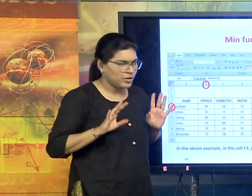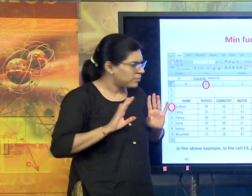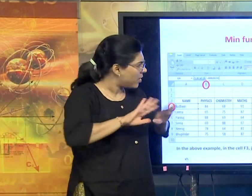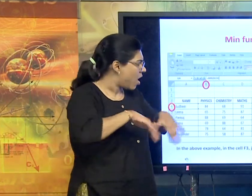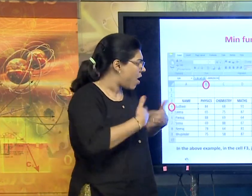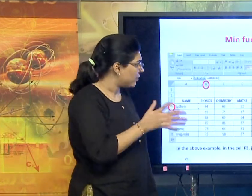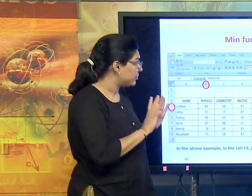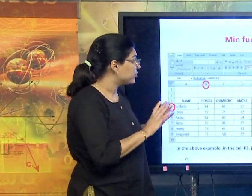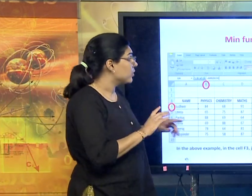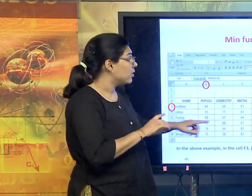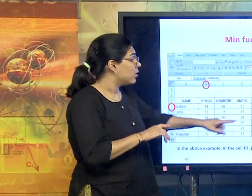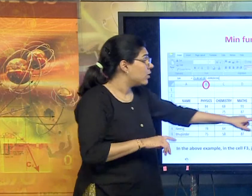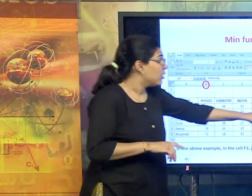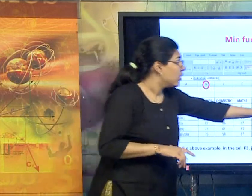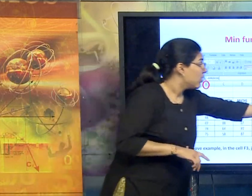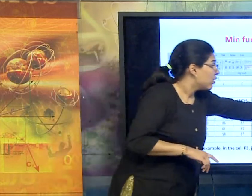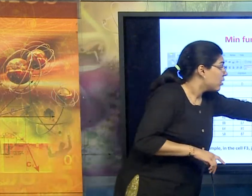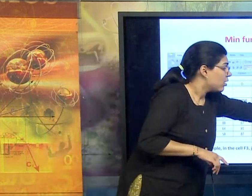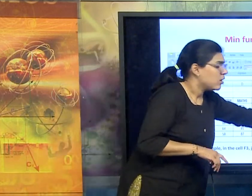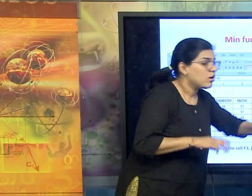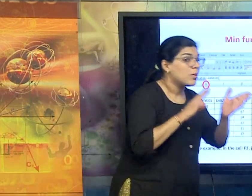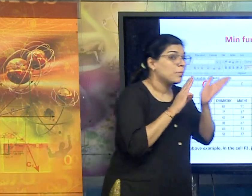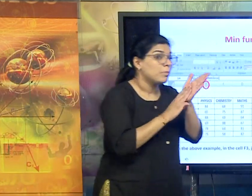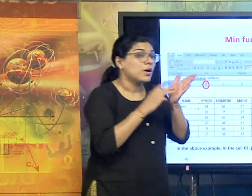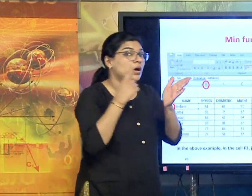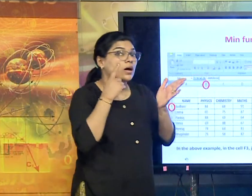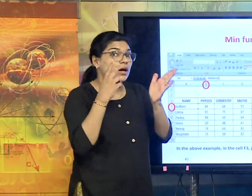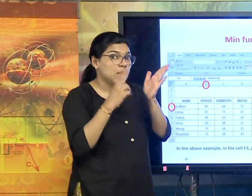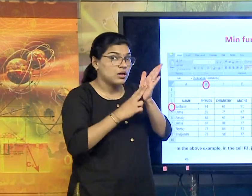E6, and this is our formula,